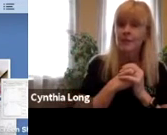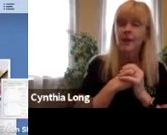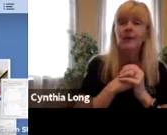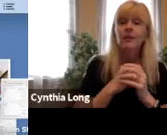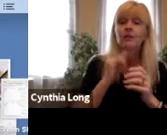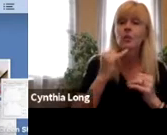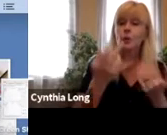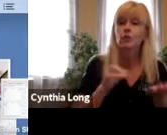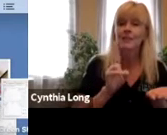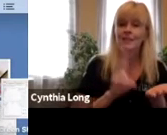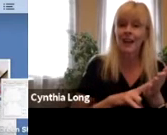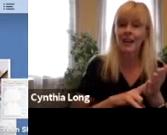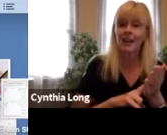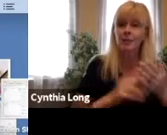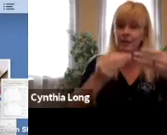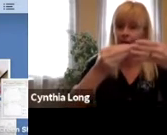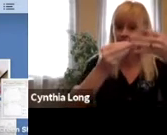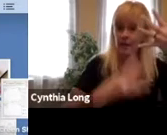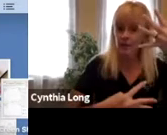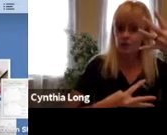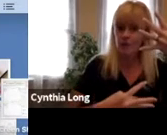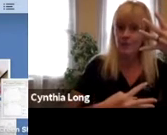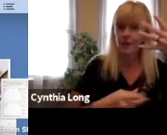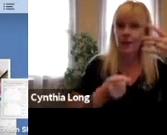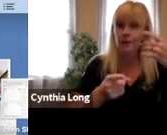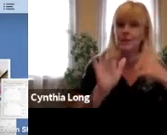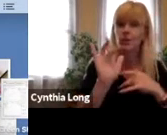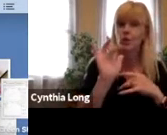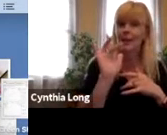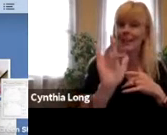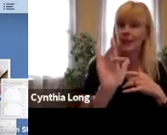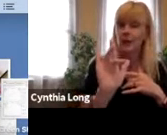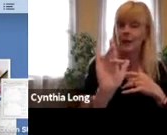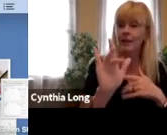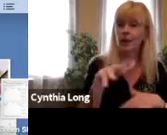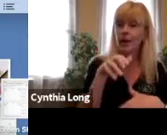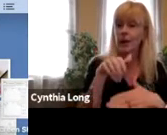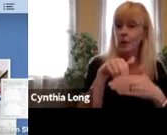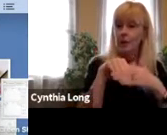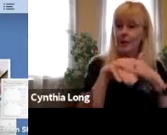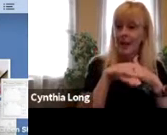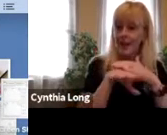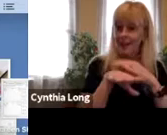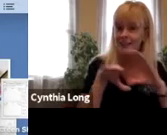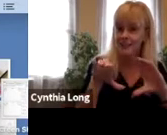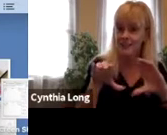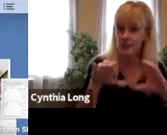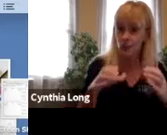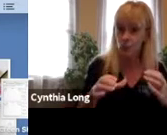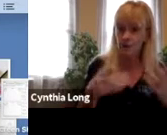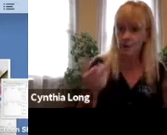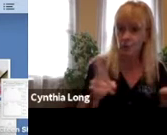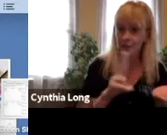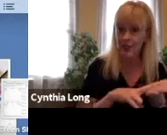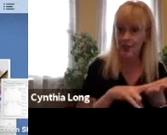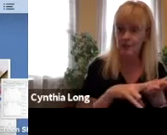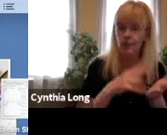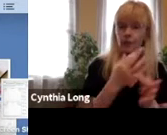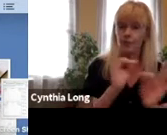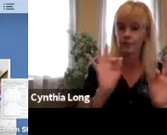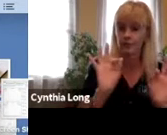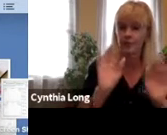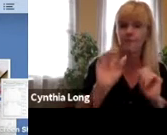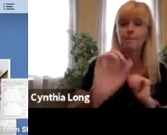students. So when you sign up, another drop down comes and you can click right there and go in and access the course that you